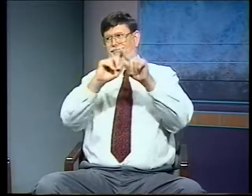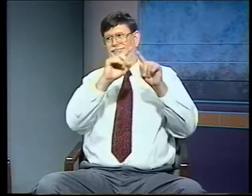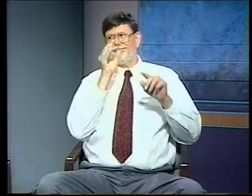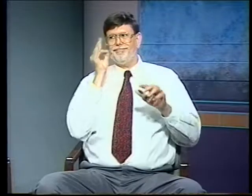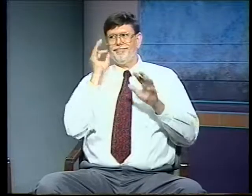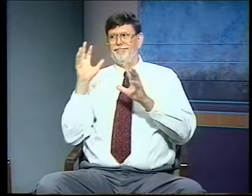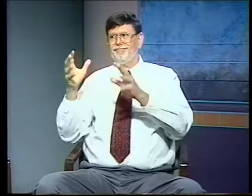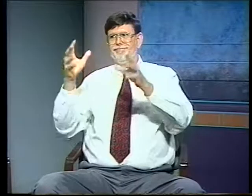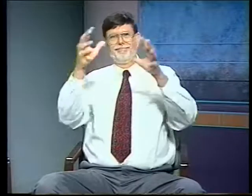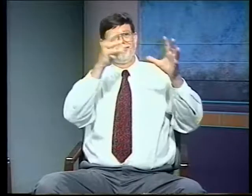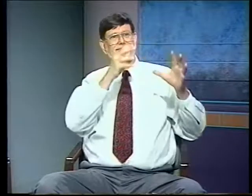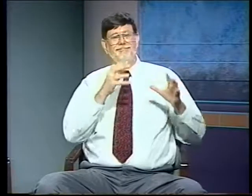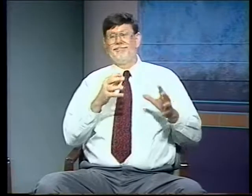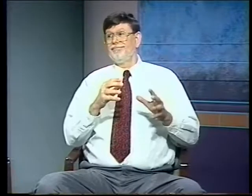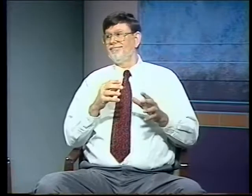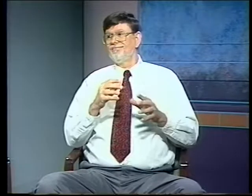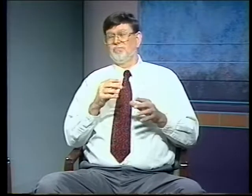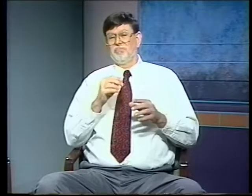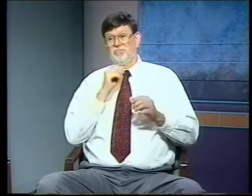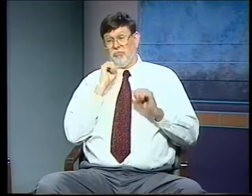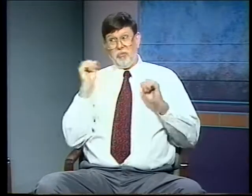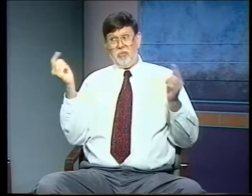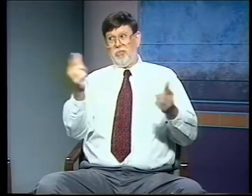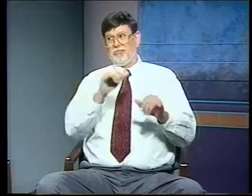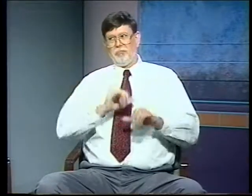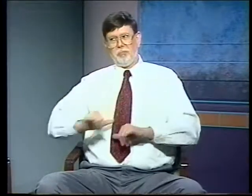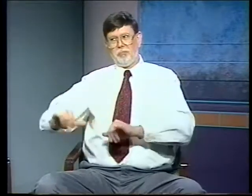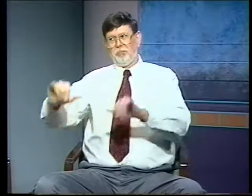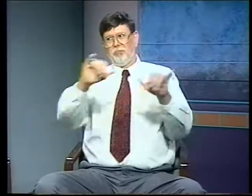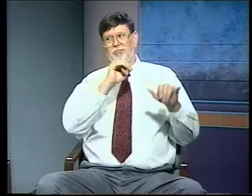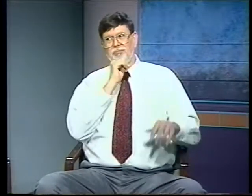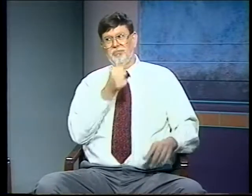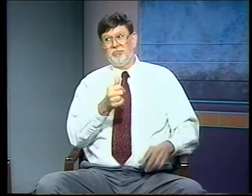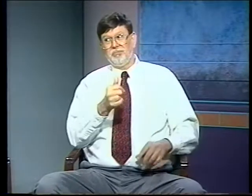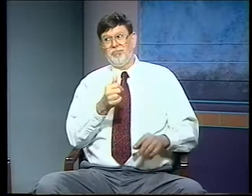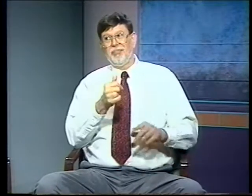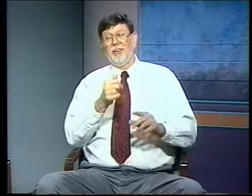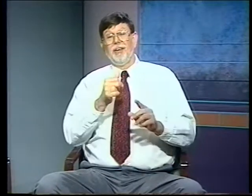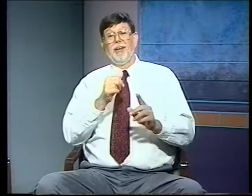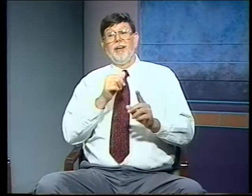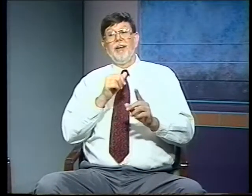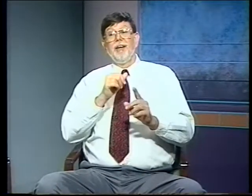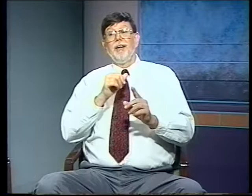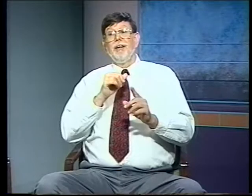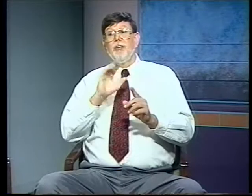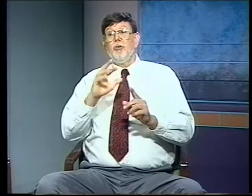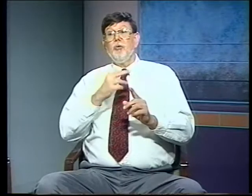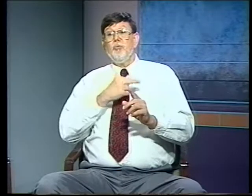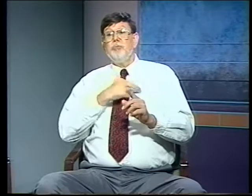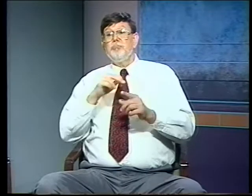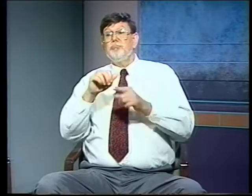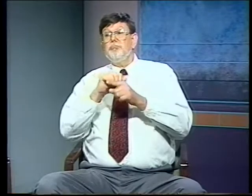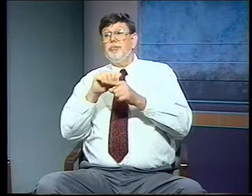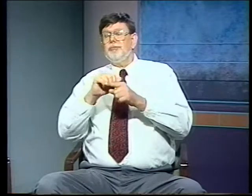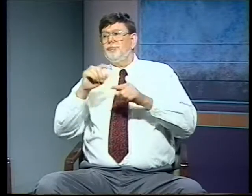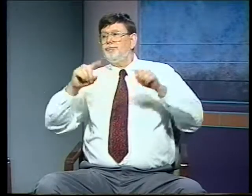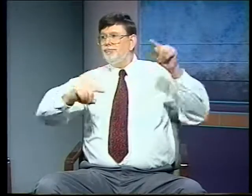And you know that in this country they speak of 500 nations, and we're not all of the same culture.